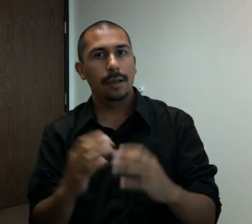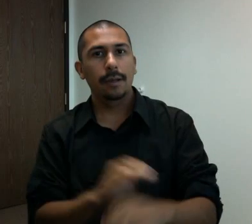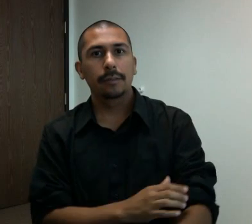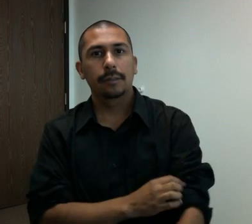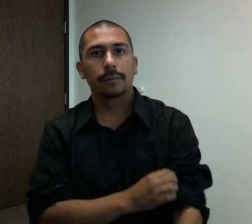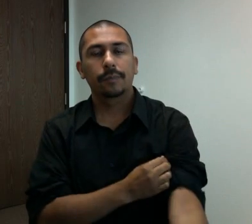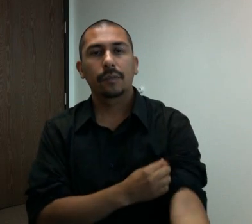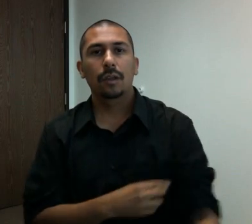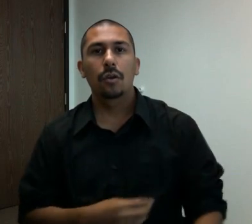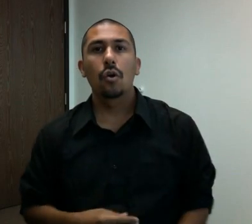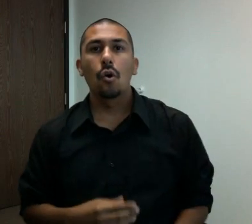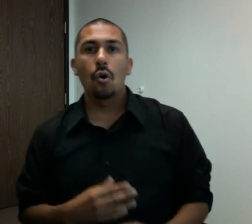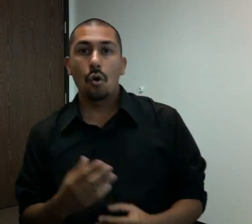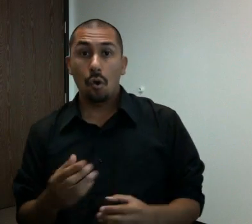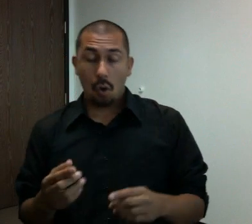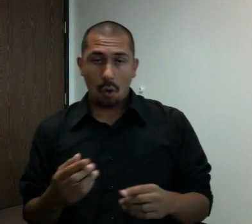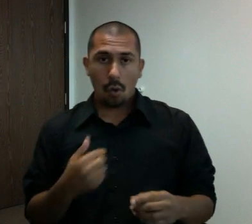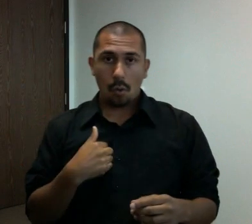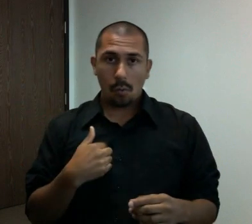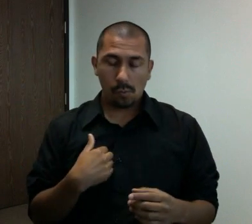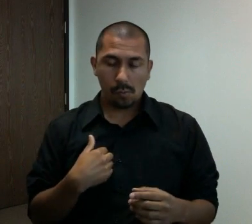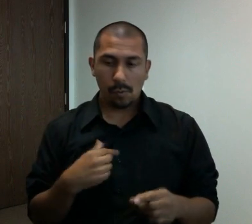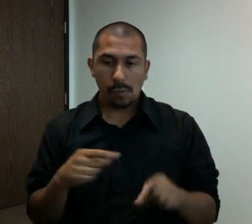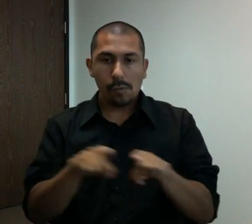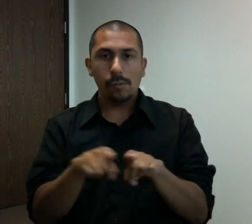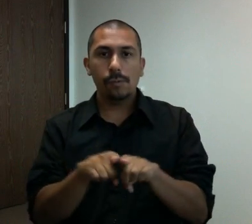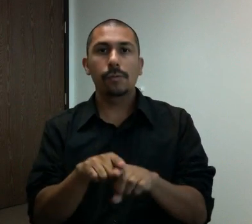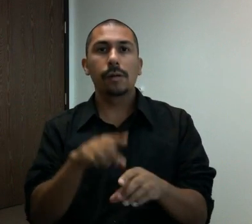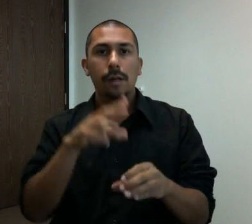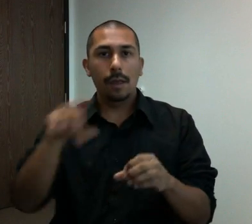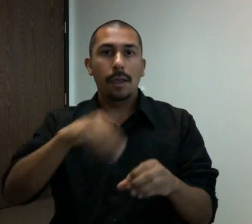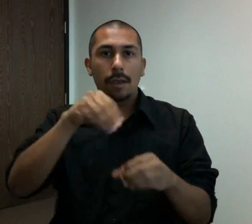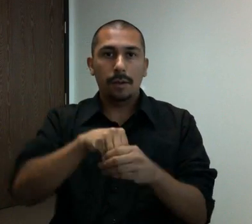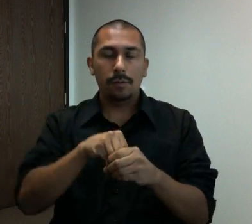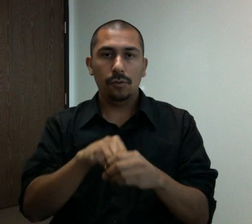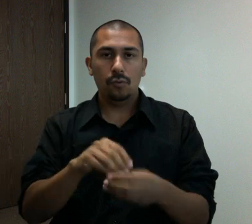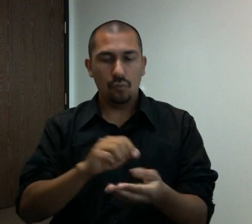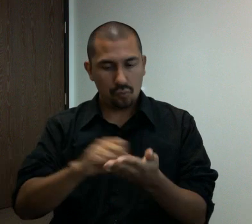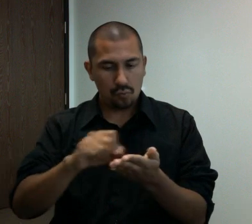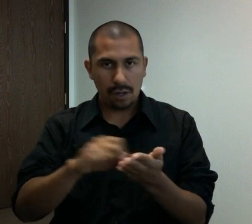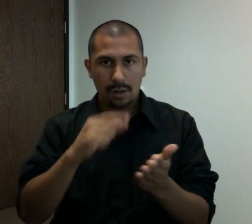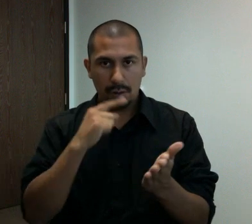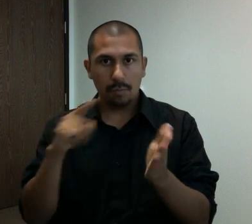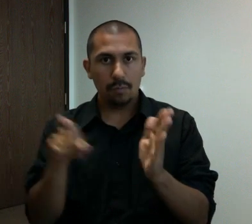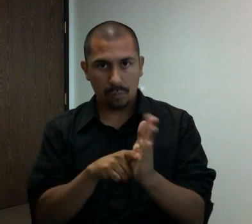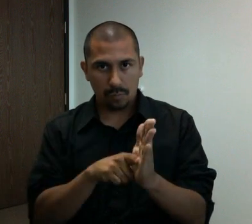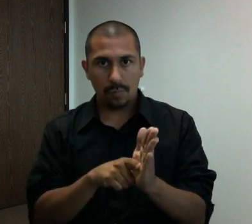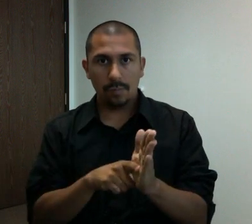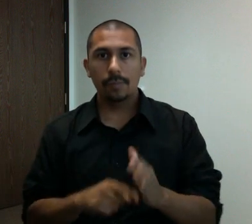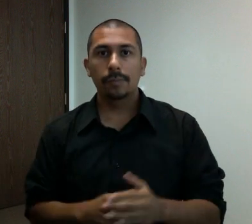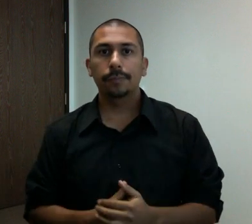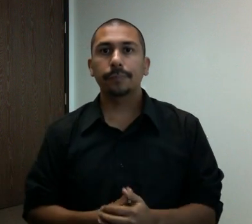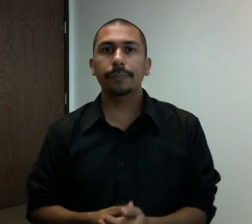writing assignments, and so I do this by creating some mini research projects. And one of these